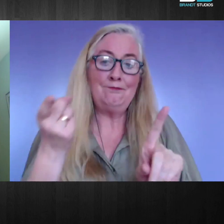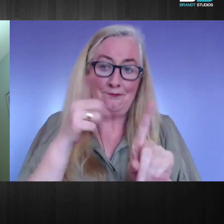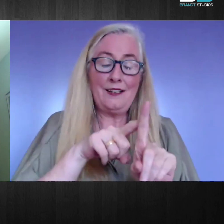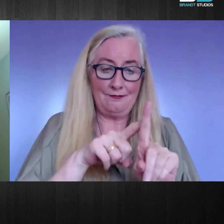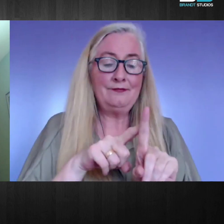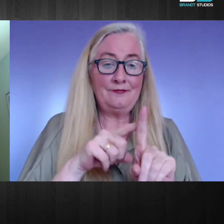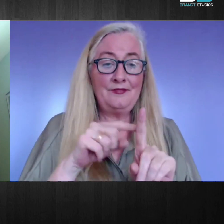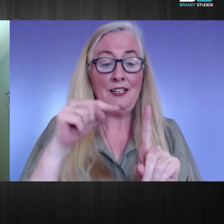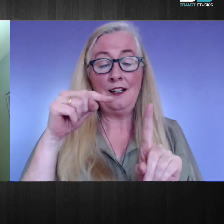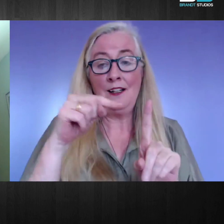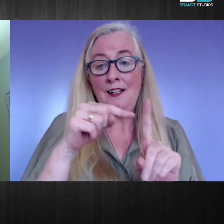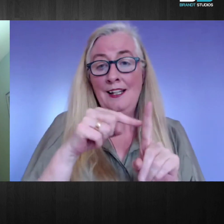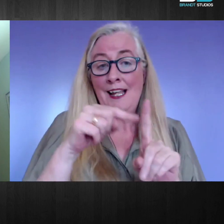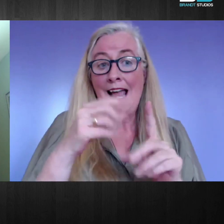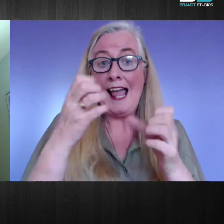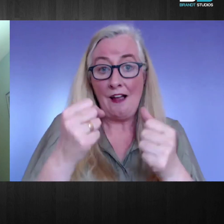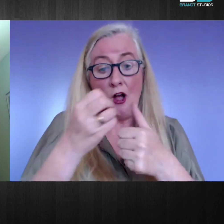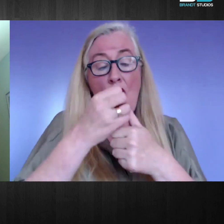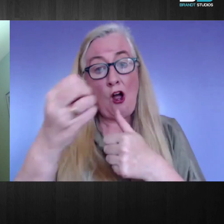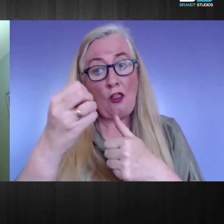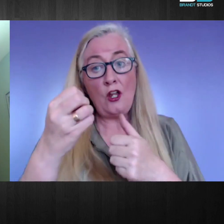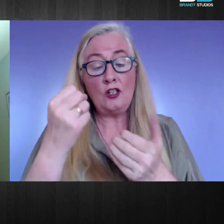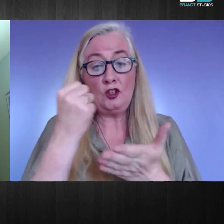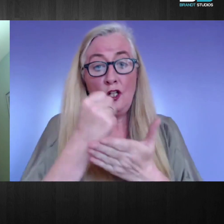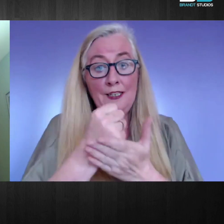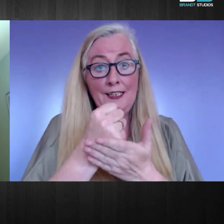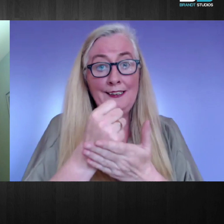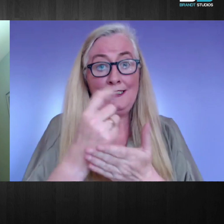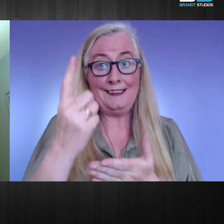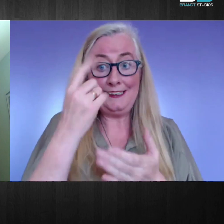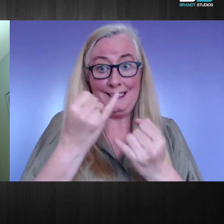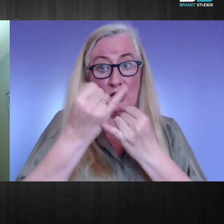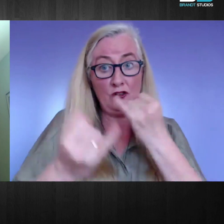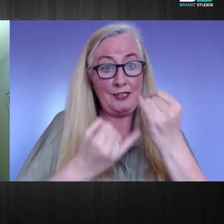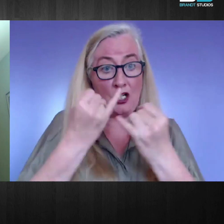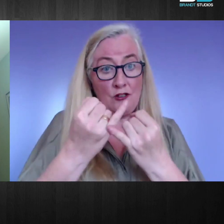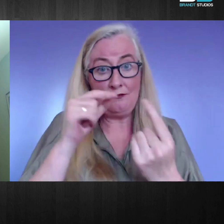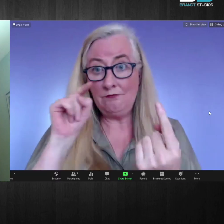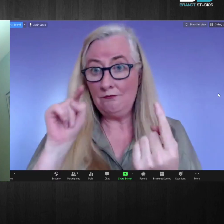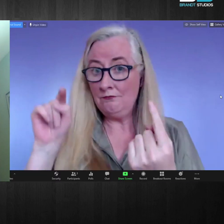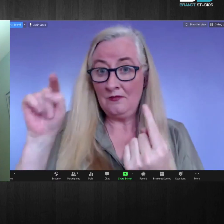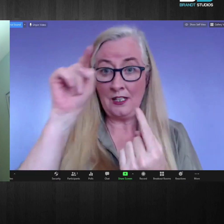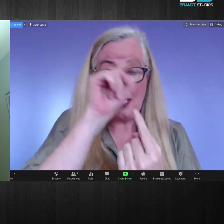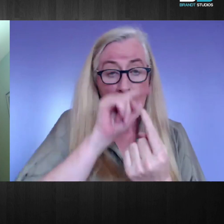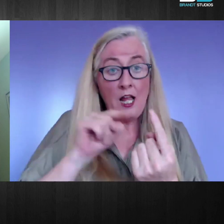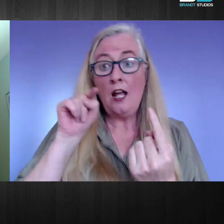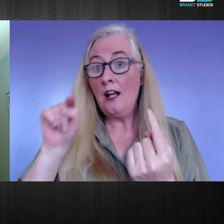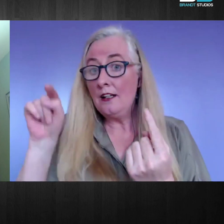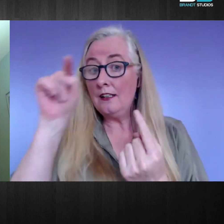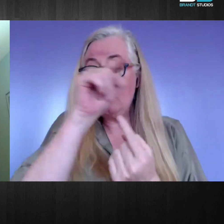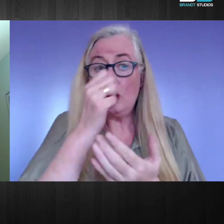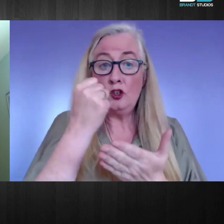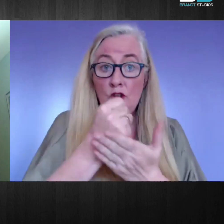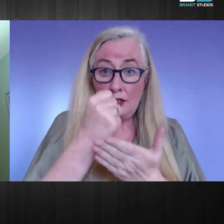other interesting studies done internationally. And a lot of these studies have found that